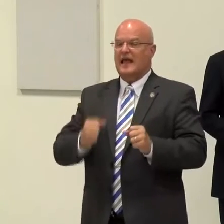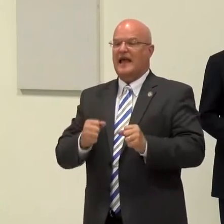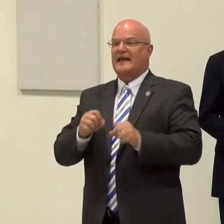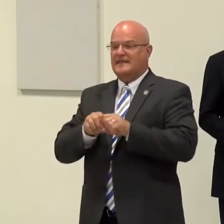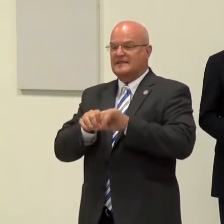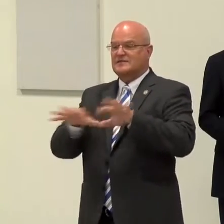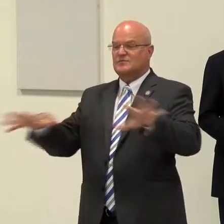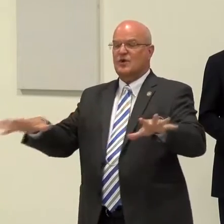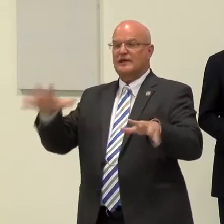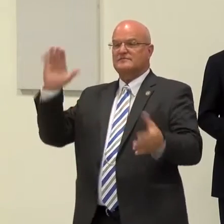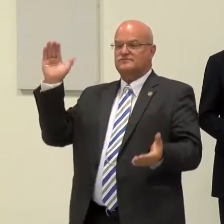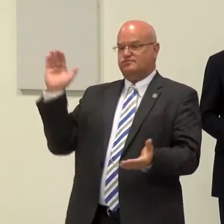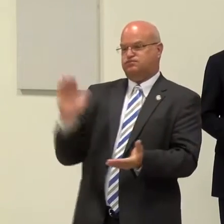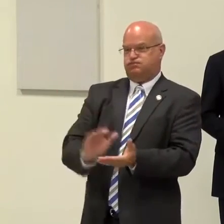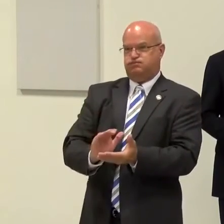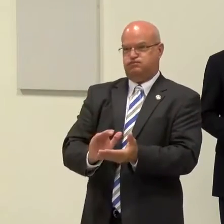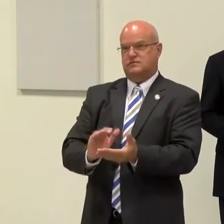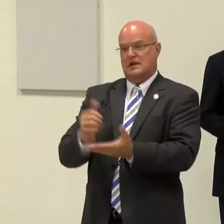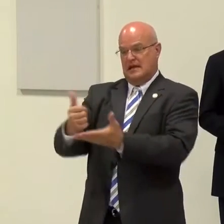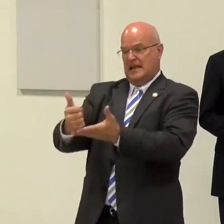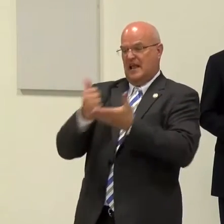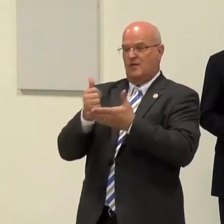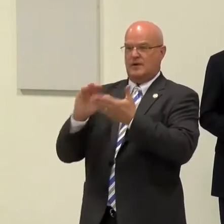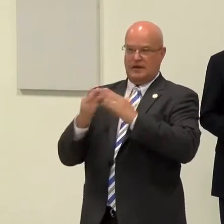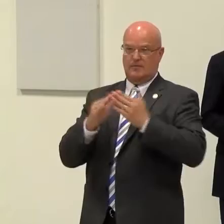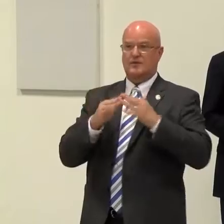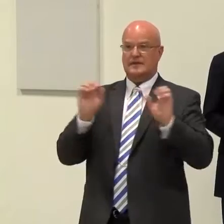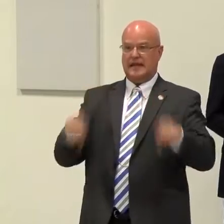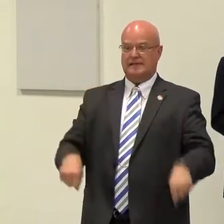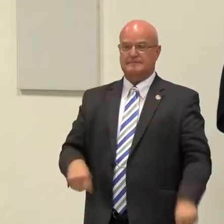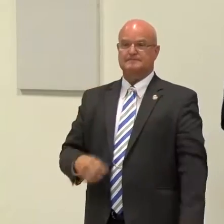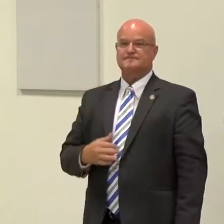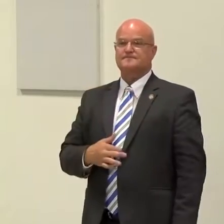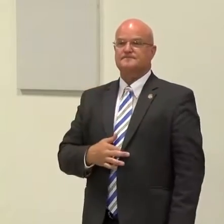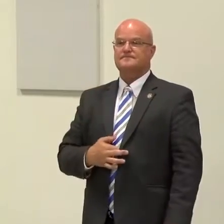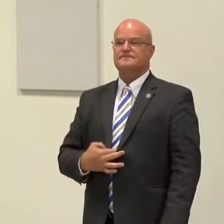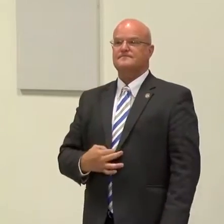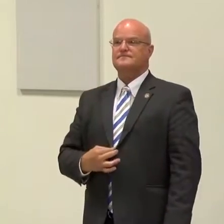of COVID-19 and really help our communities.